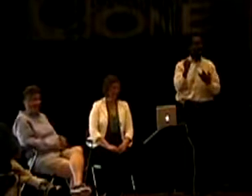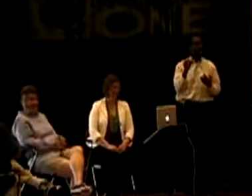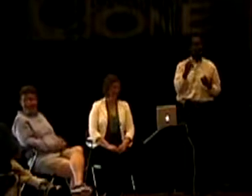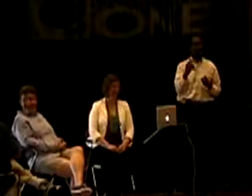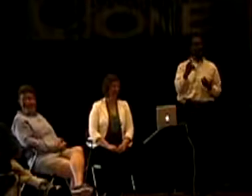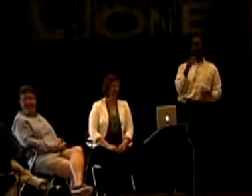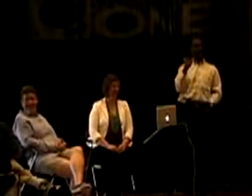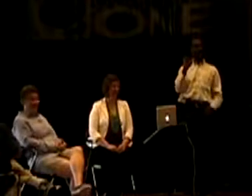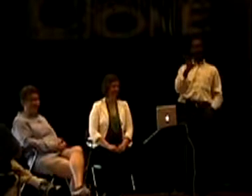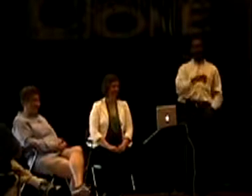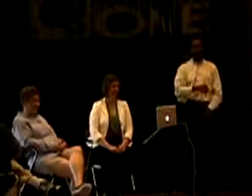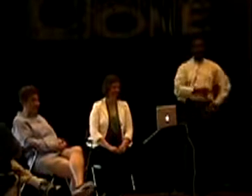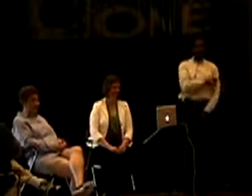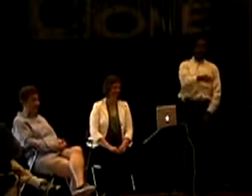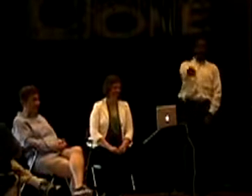look at that.